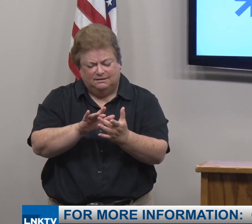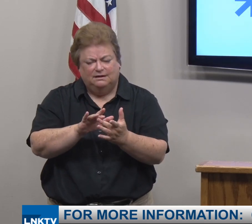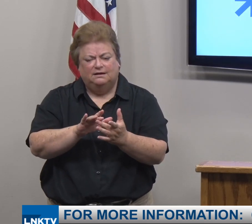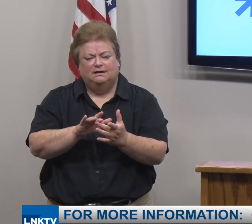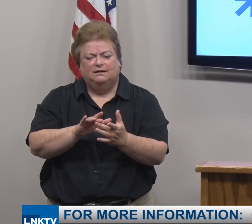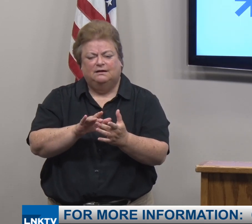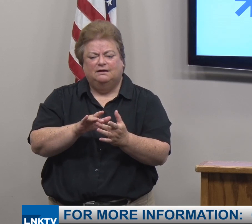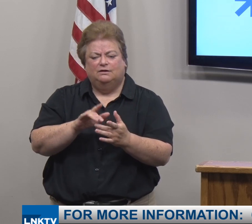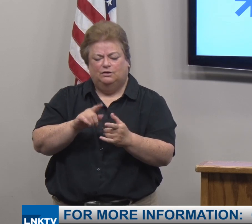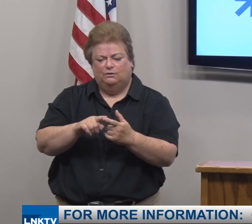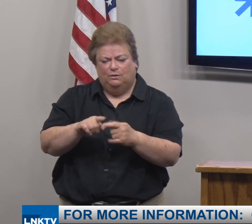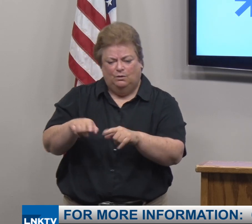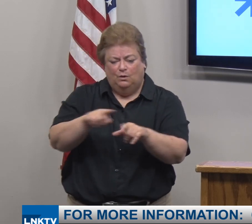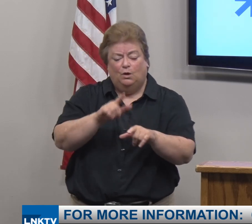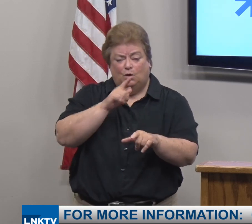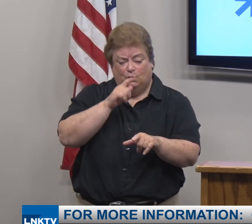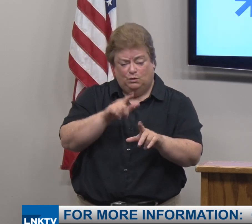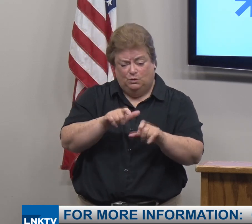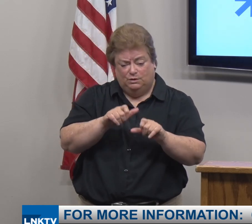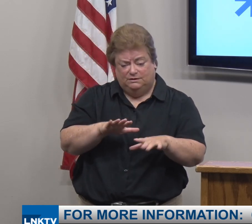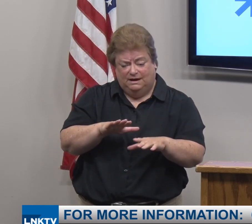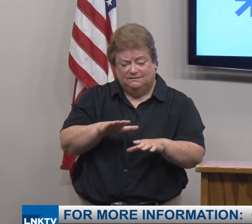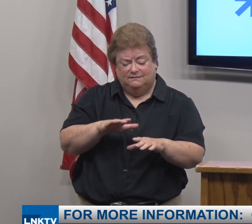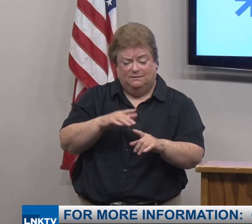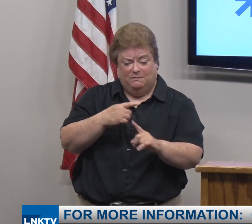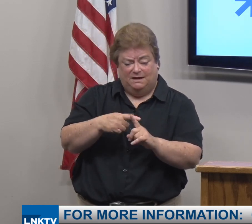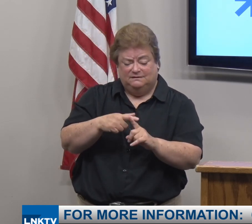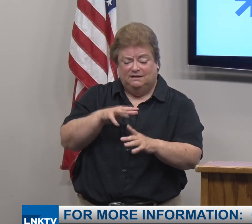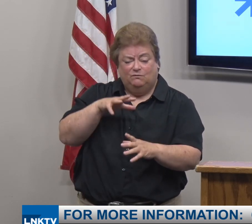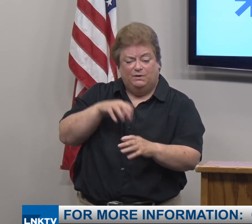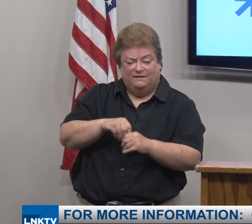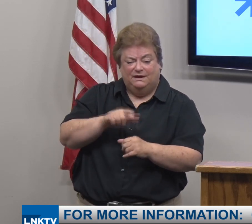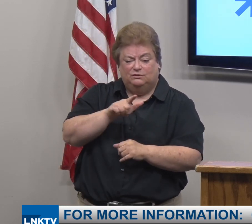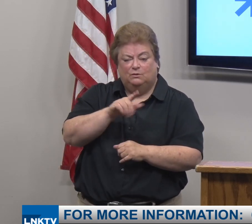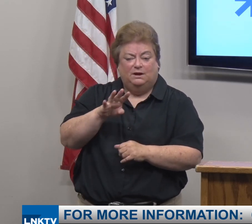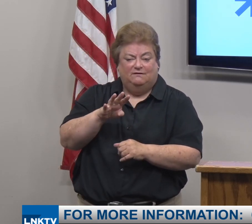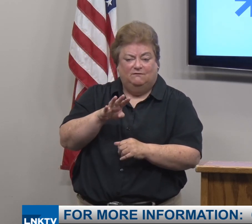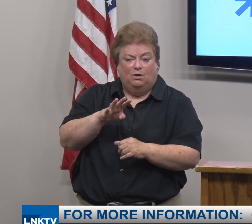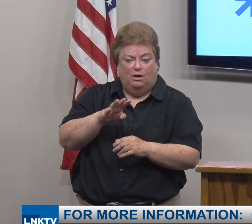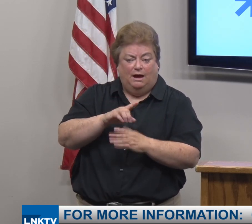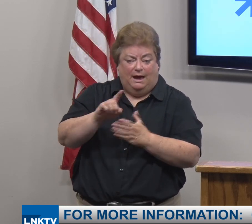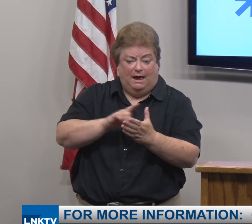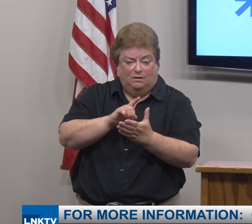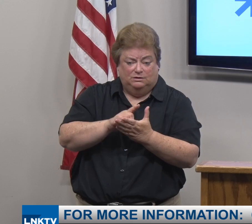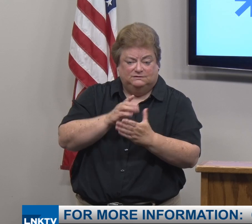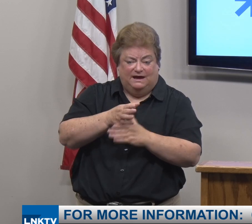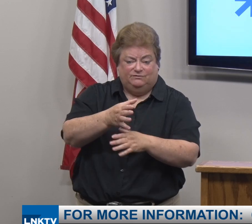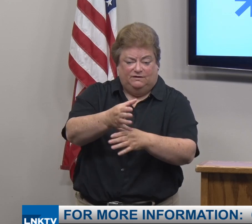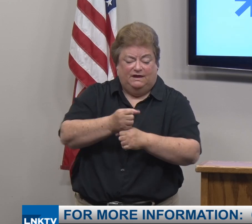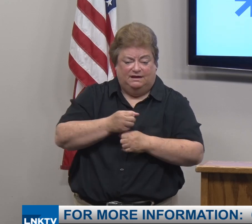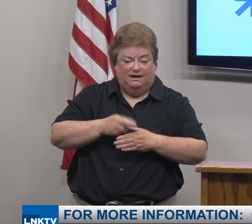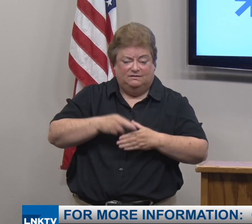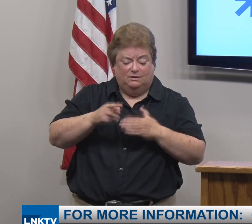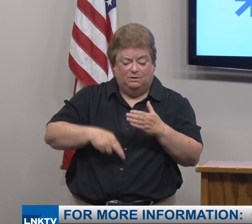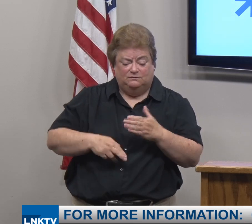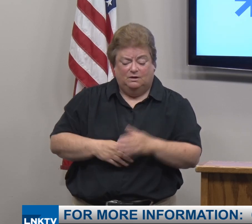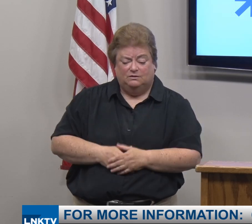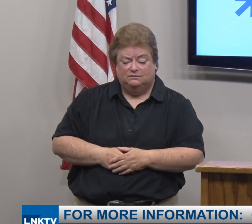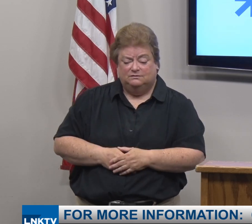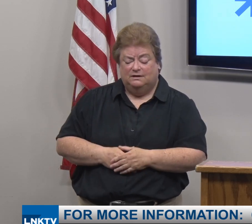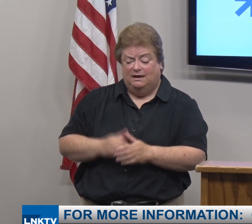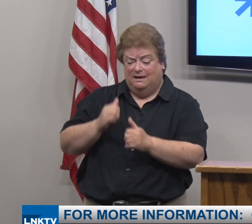attempts to reach out to positive cases within 24 hours of receiving the lab results. Over the past 3 weeks,